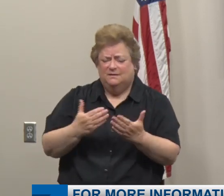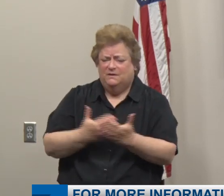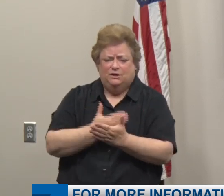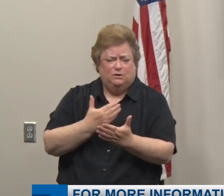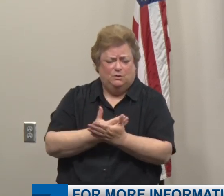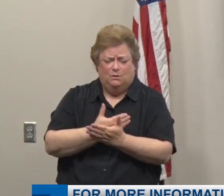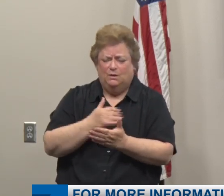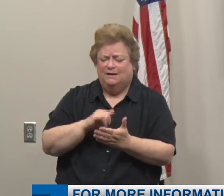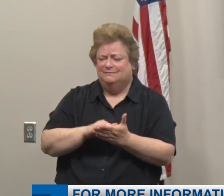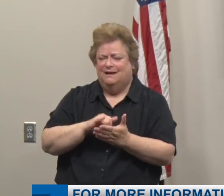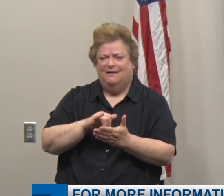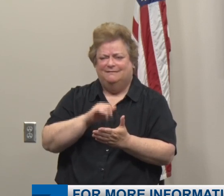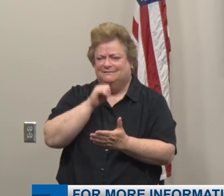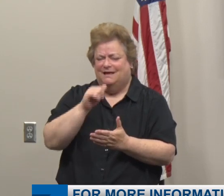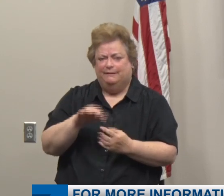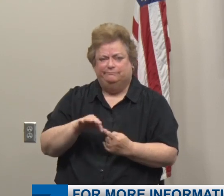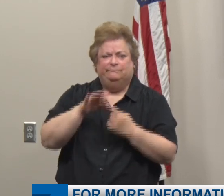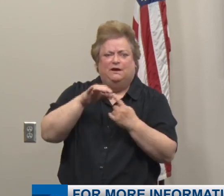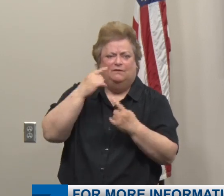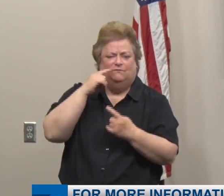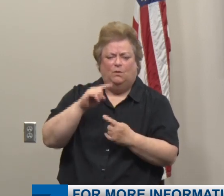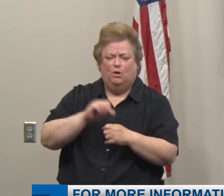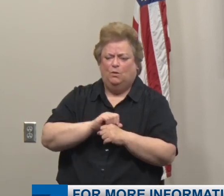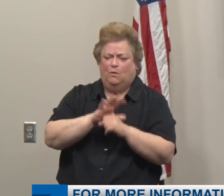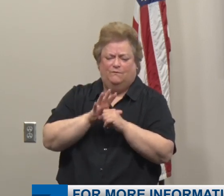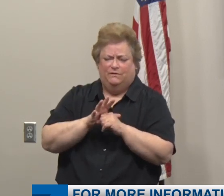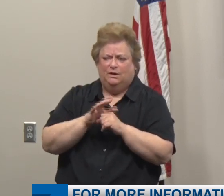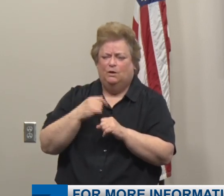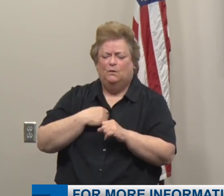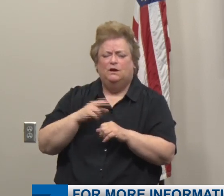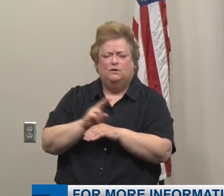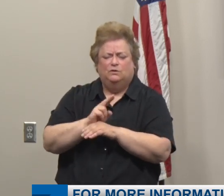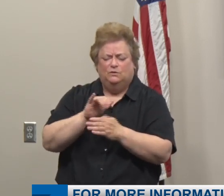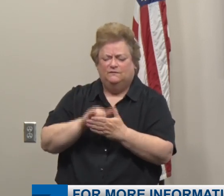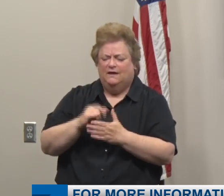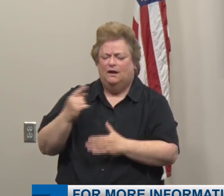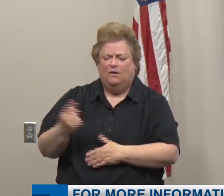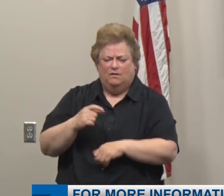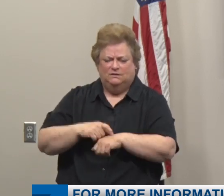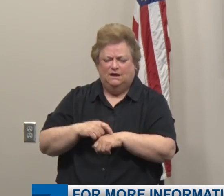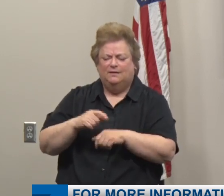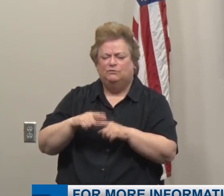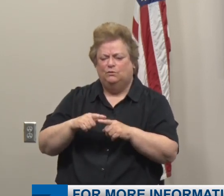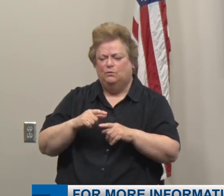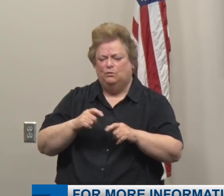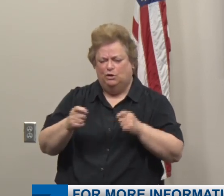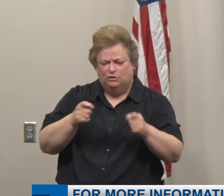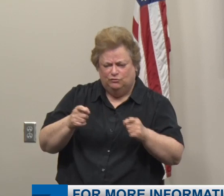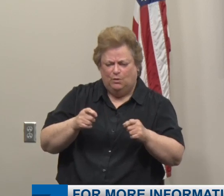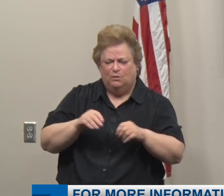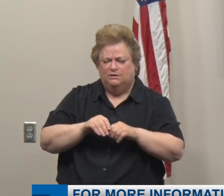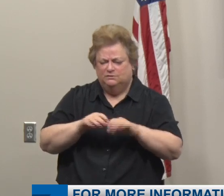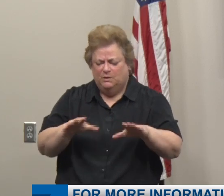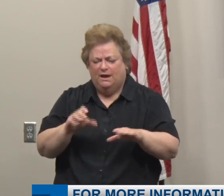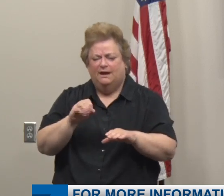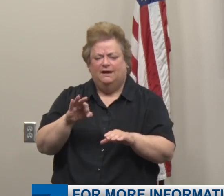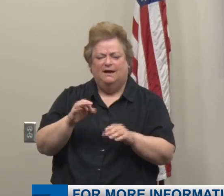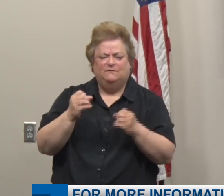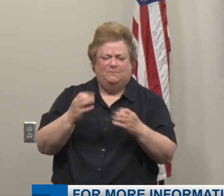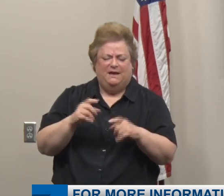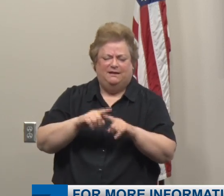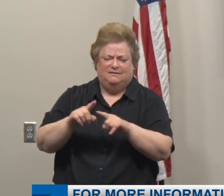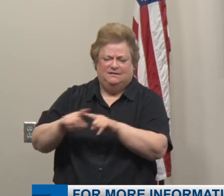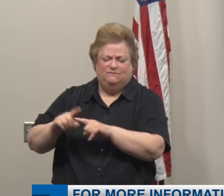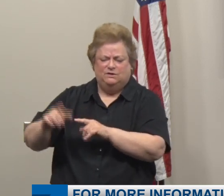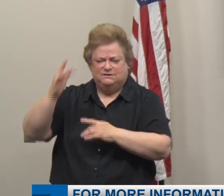unique to cull fat 19 we use it all the time to help control the spread of many reportable communicable diseases